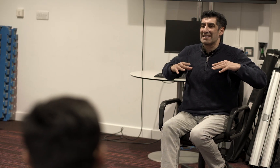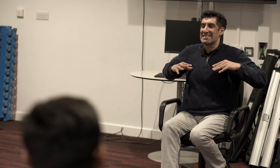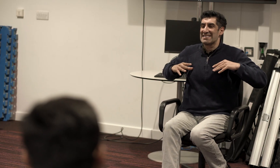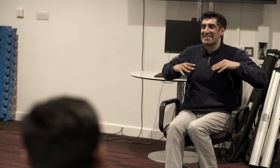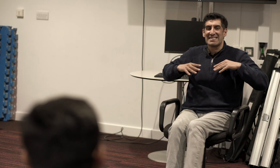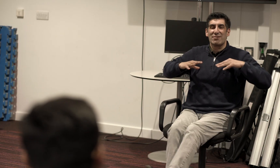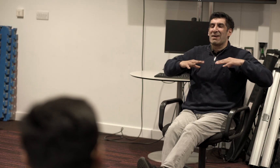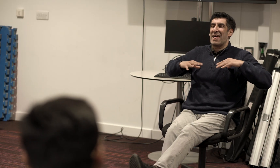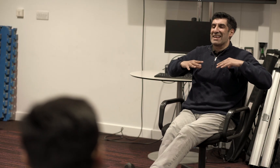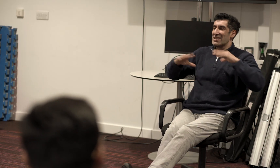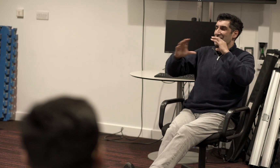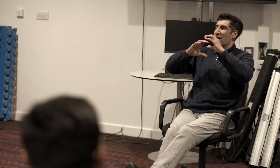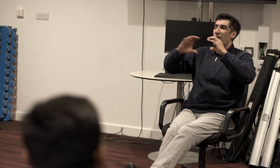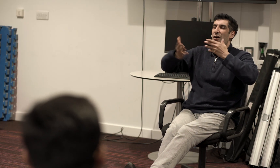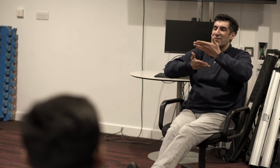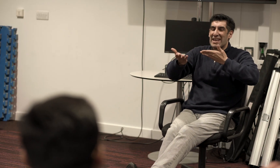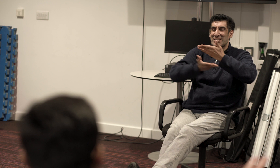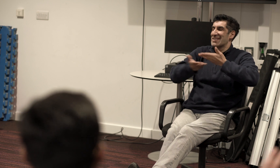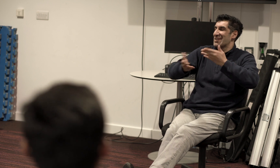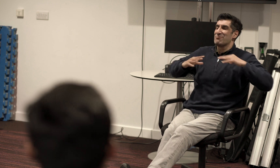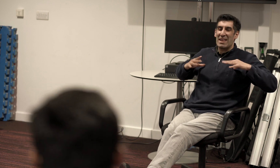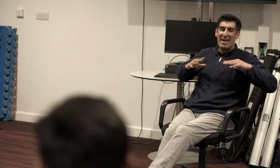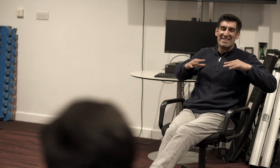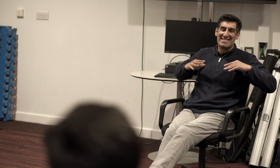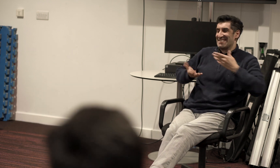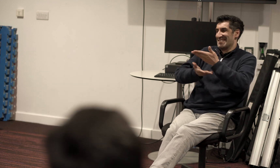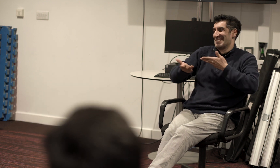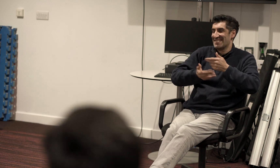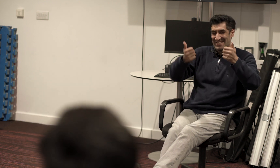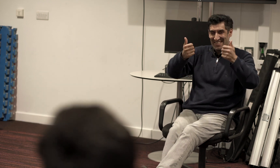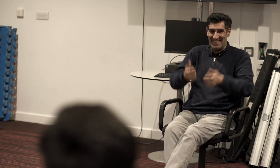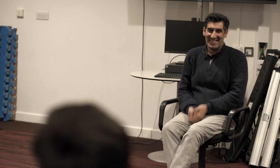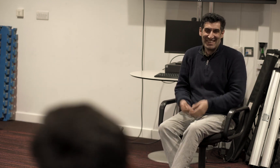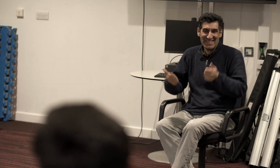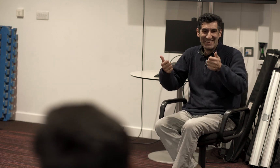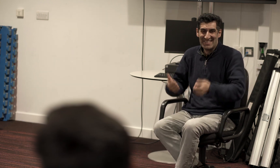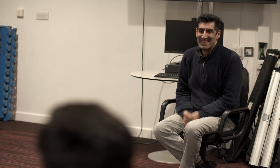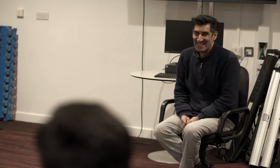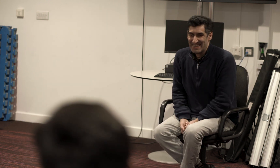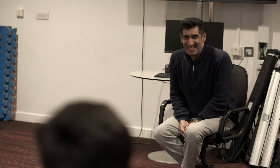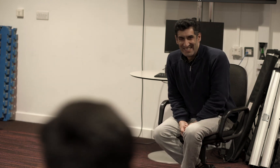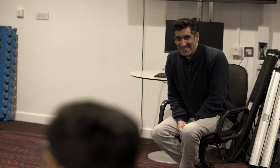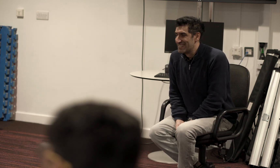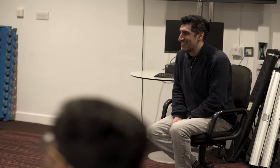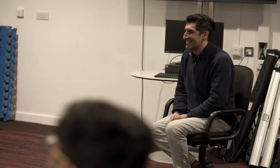their use of language is just always going to be better. You know, it doesn't matter how qualified and how long you've been working as an